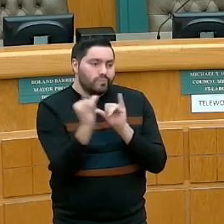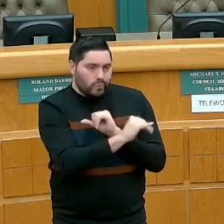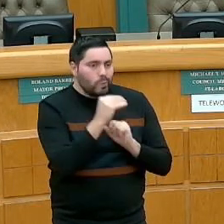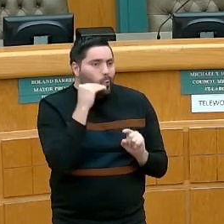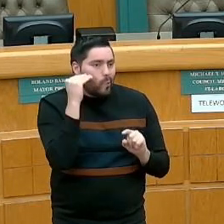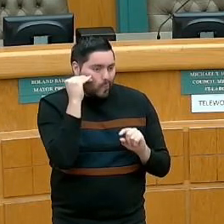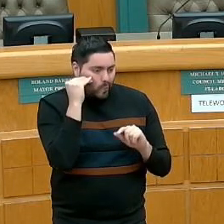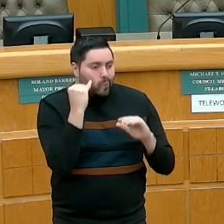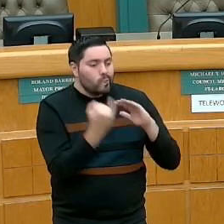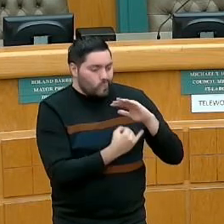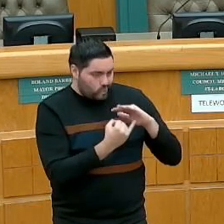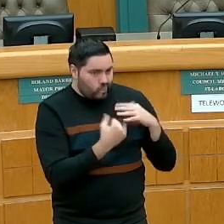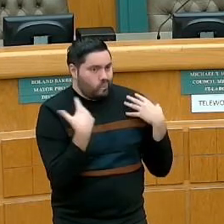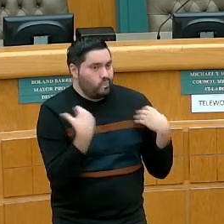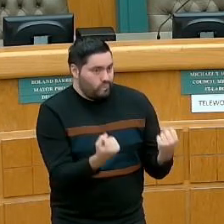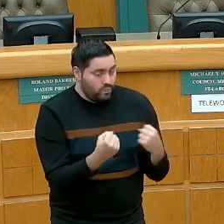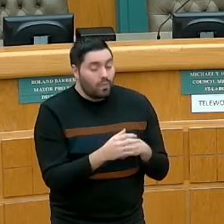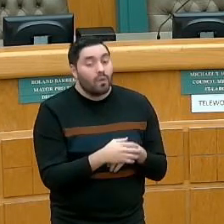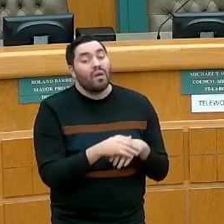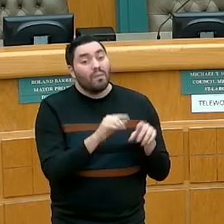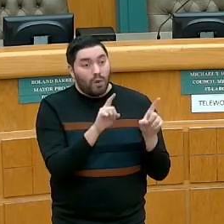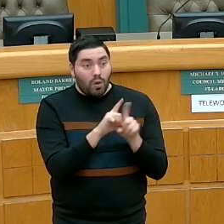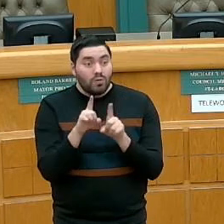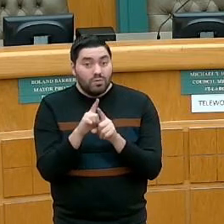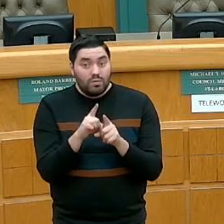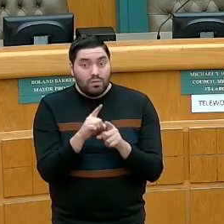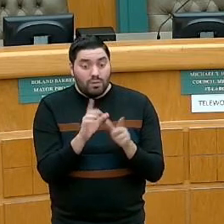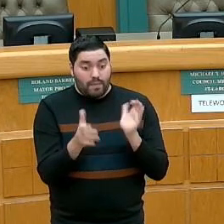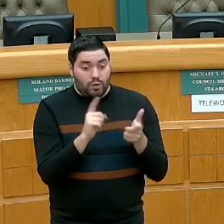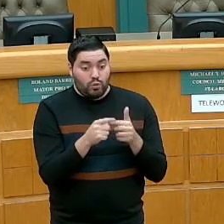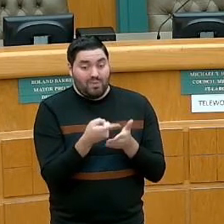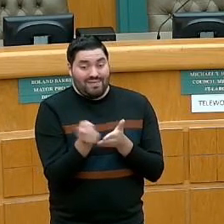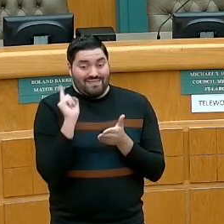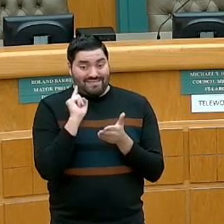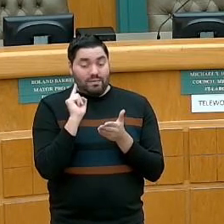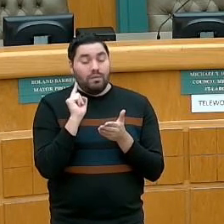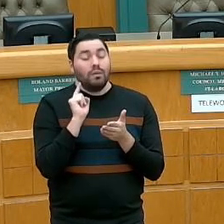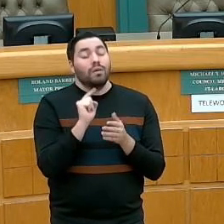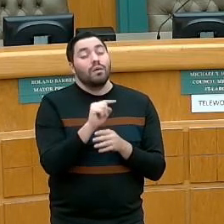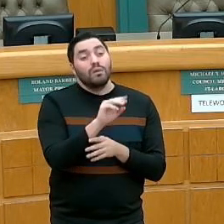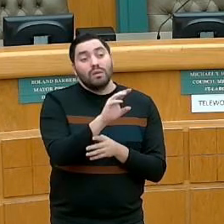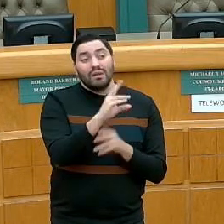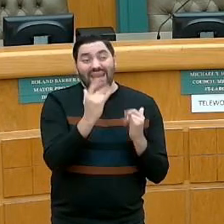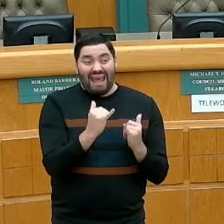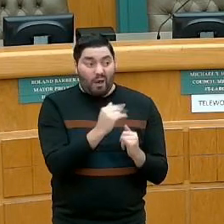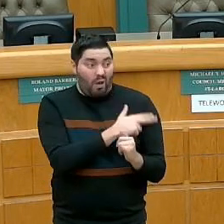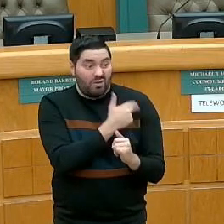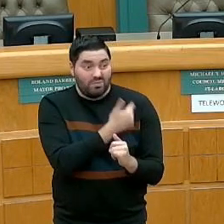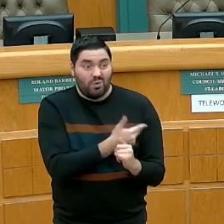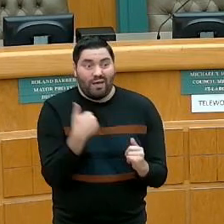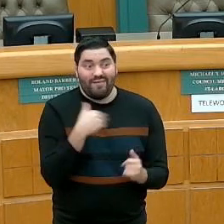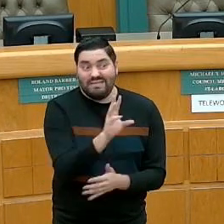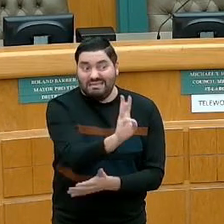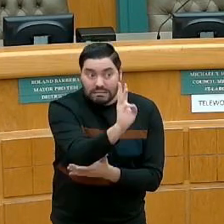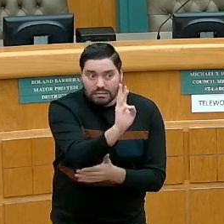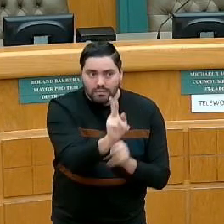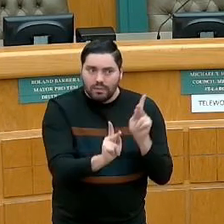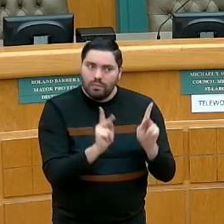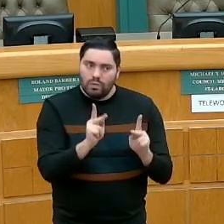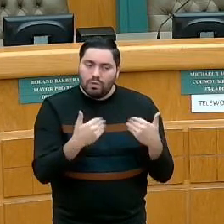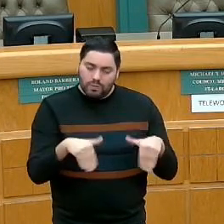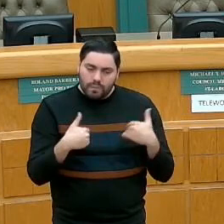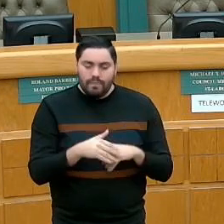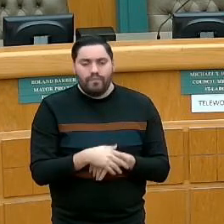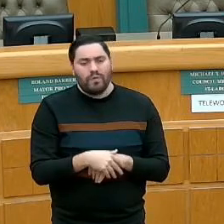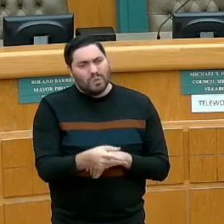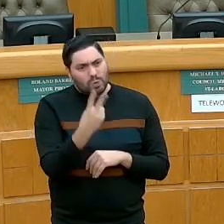recovering. We do have more, though, than what we had last week in the hospital. So as of today, 6 individuals are in the hospital. 2